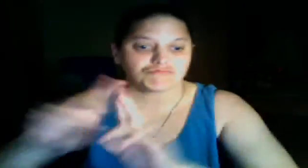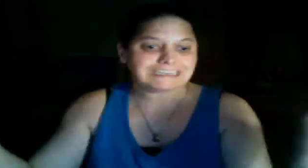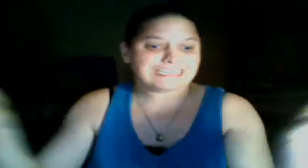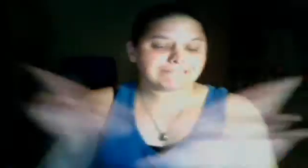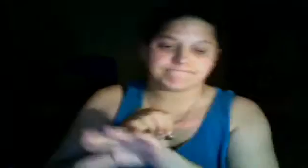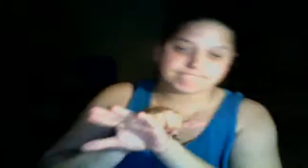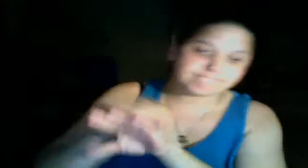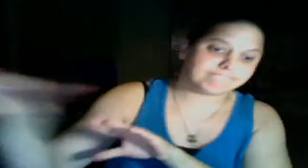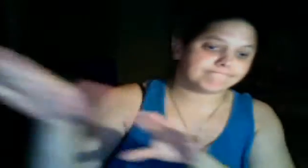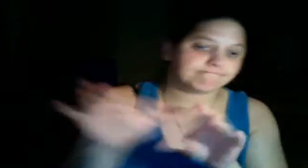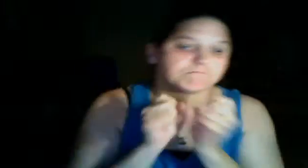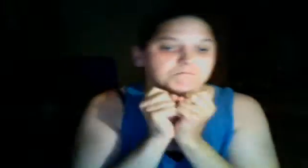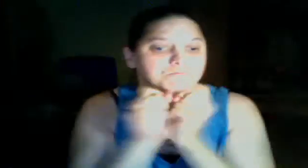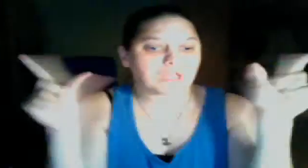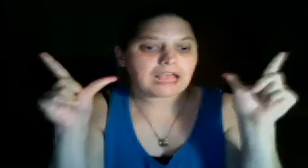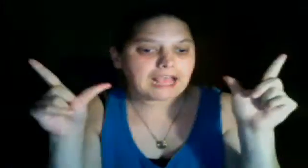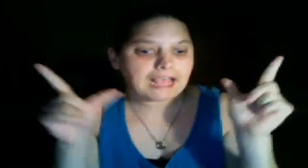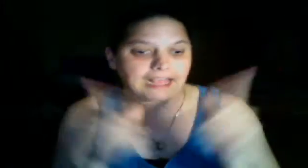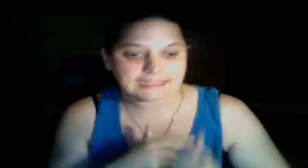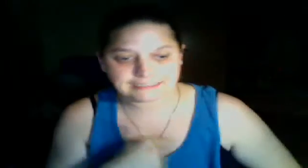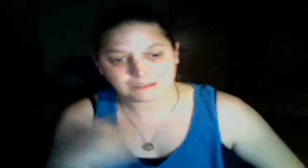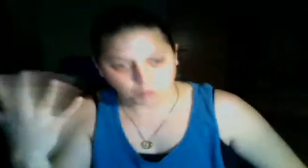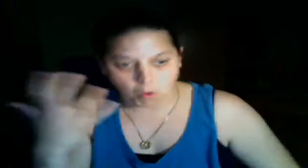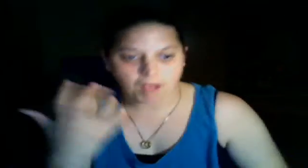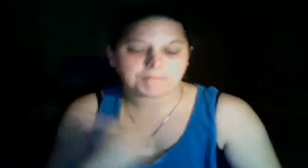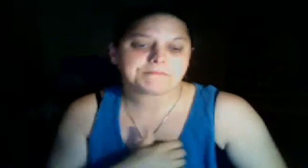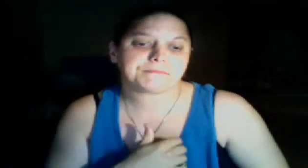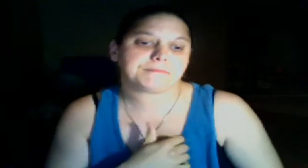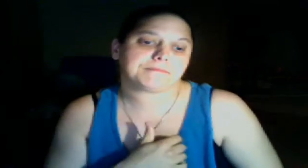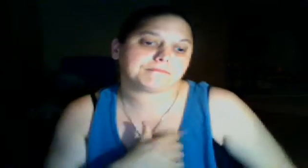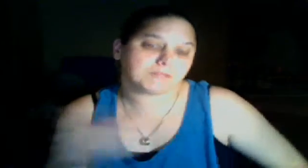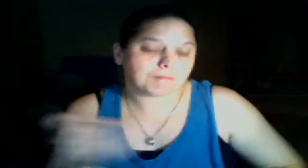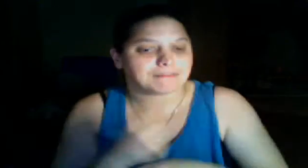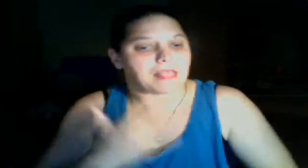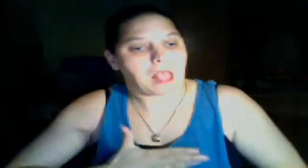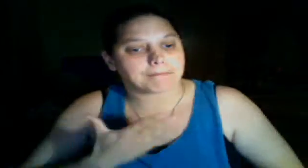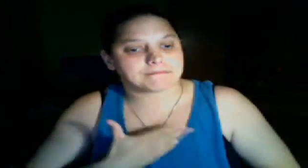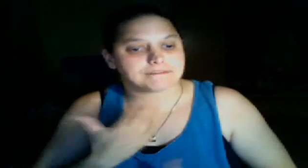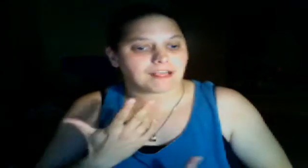characters. I sure do. We got a pretty sweet deal, too.